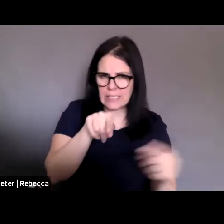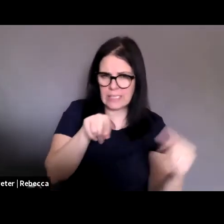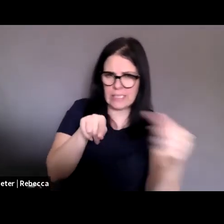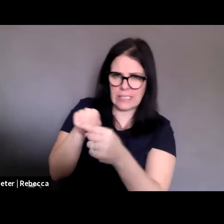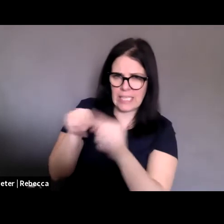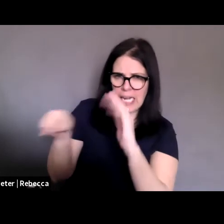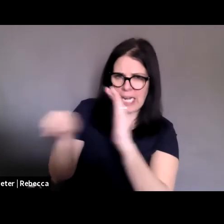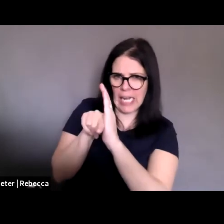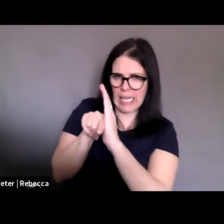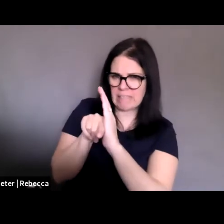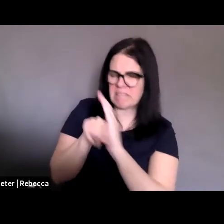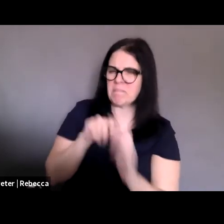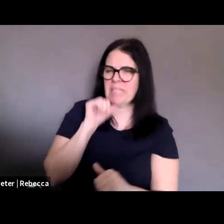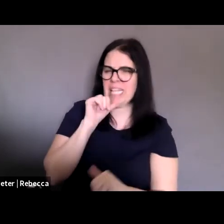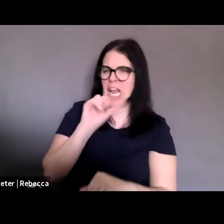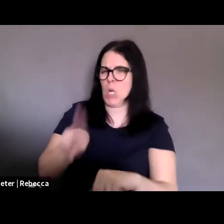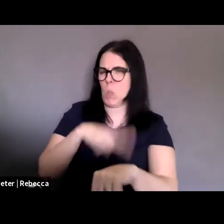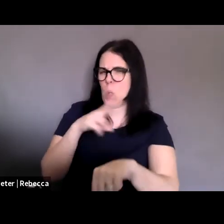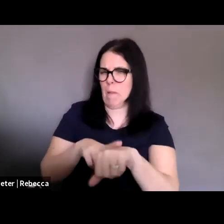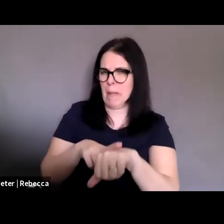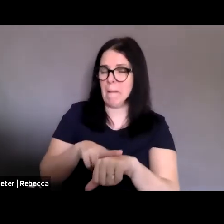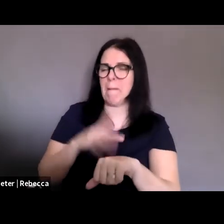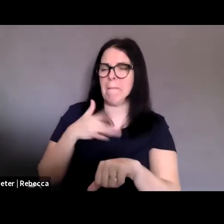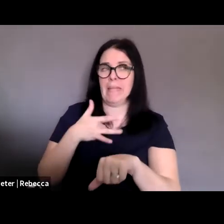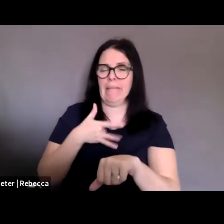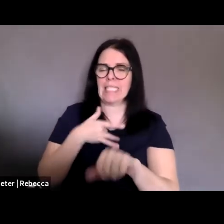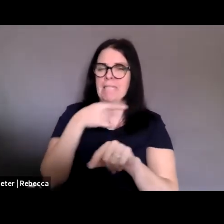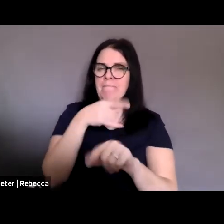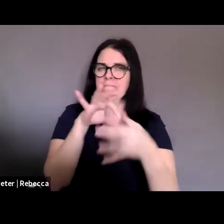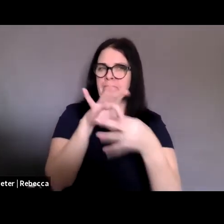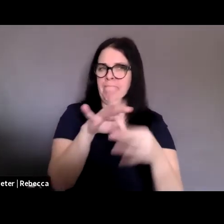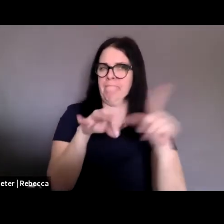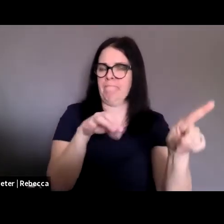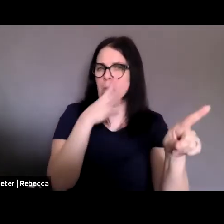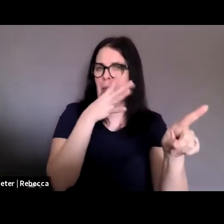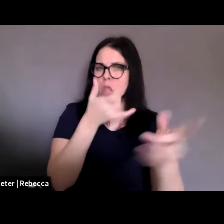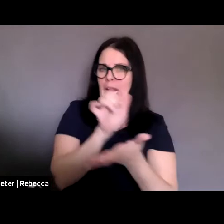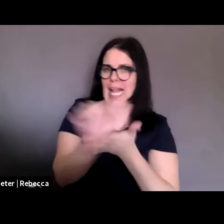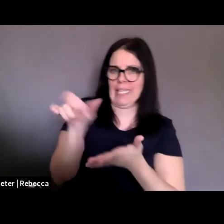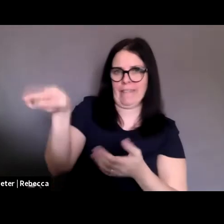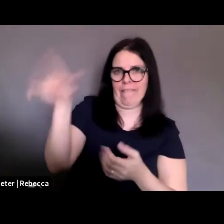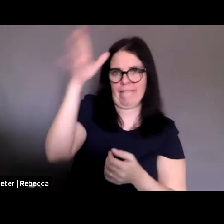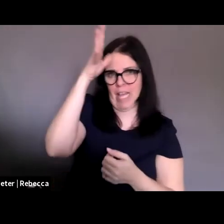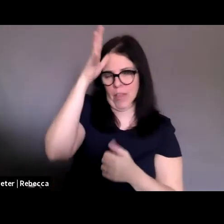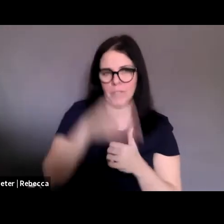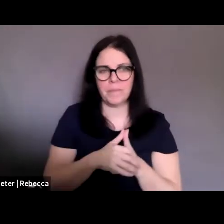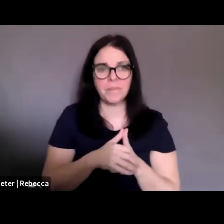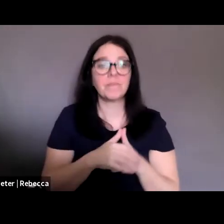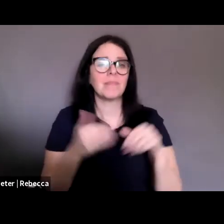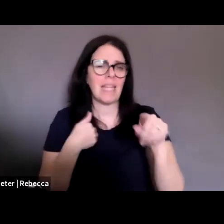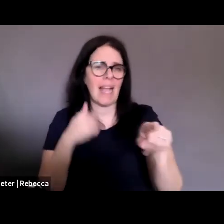abnormal, and that it was therefore a manifestation of the parental alienation syndrome. You have the link to some of the briefs